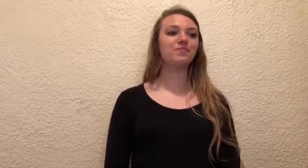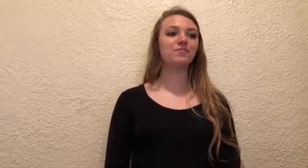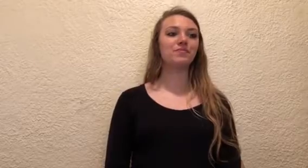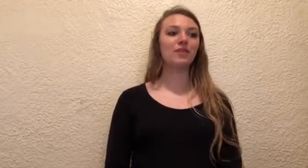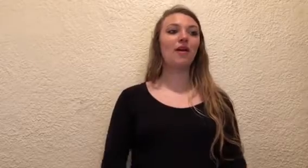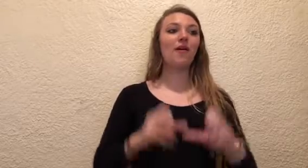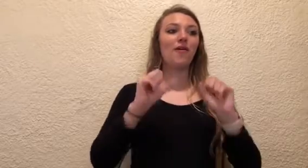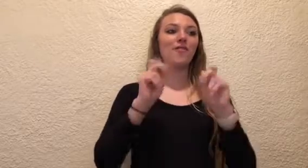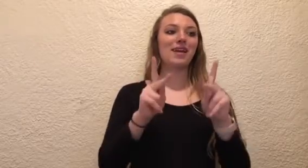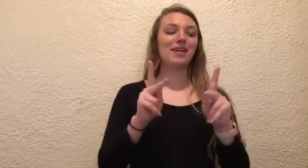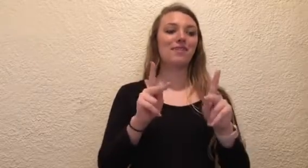Okay.